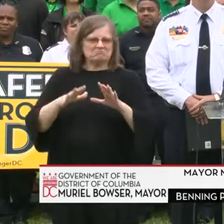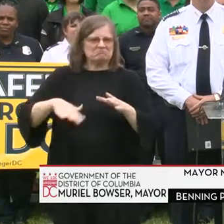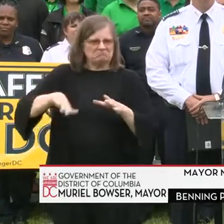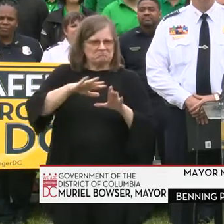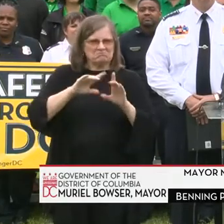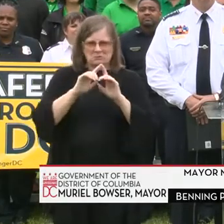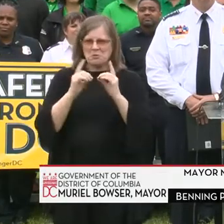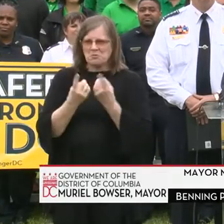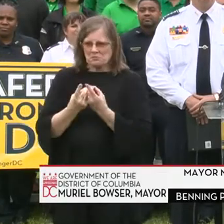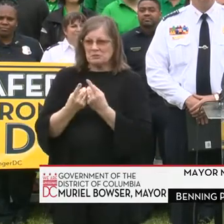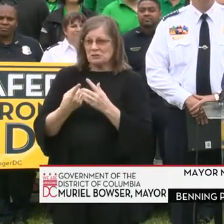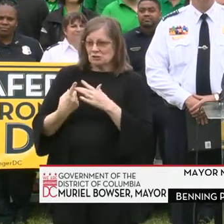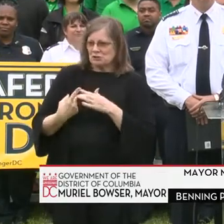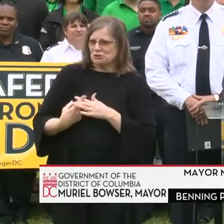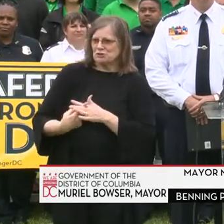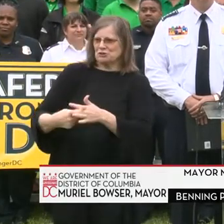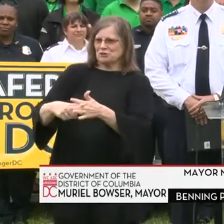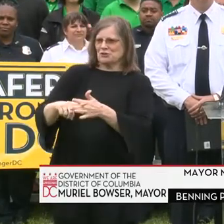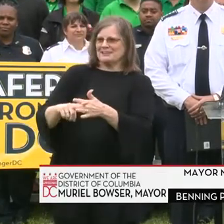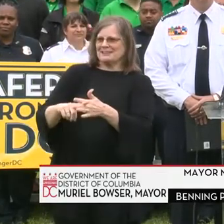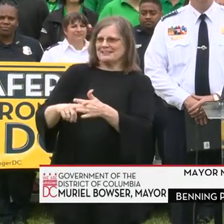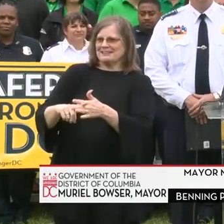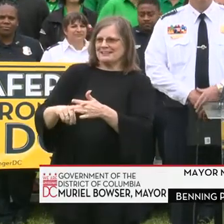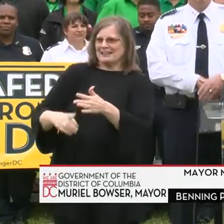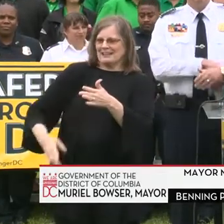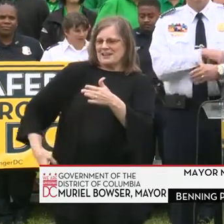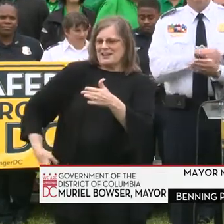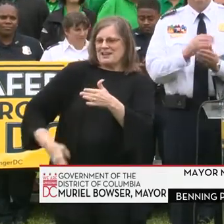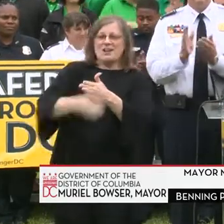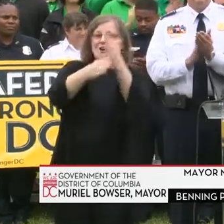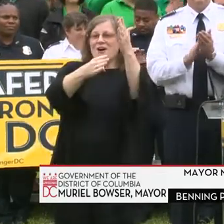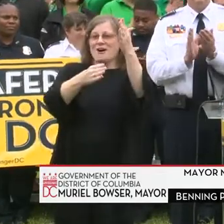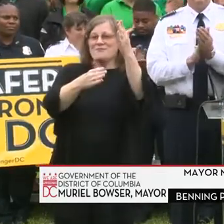Prevention Initiative. Let's give a round of applause for that.